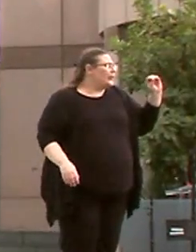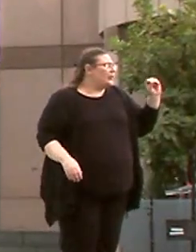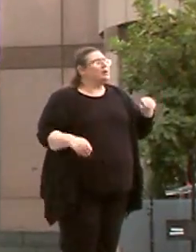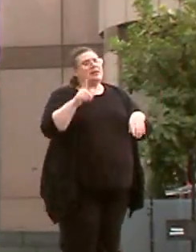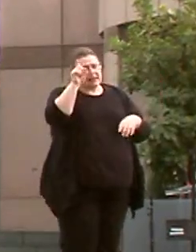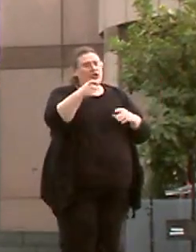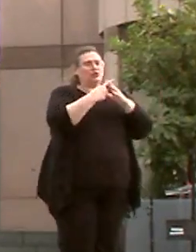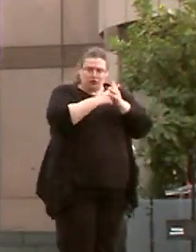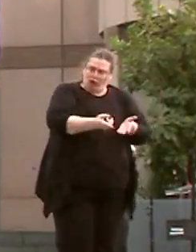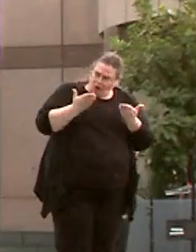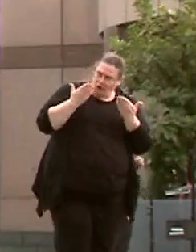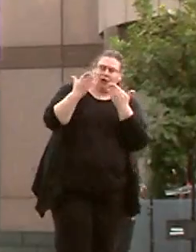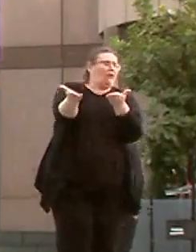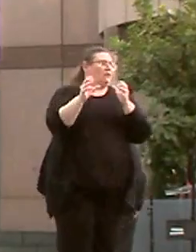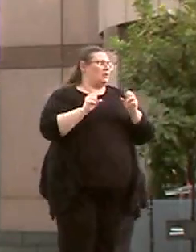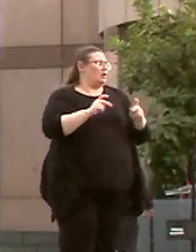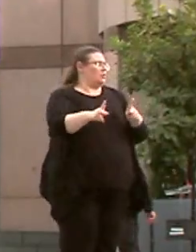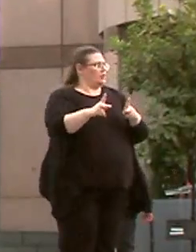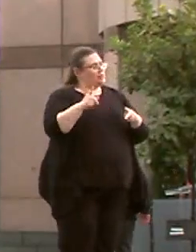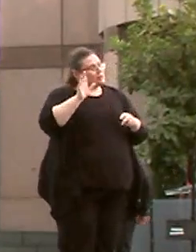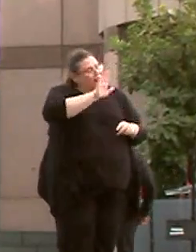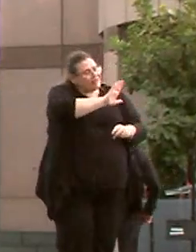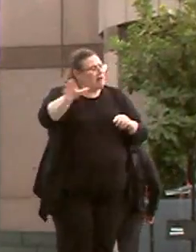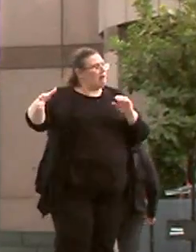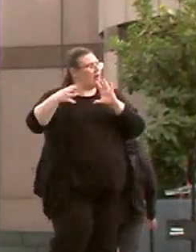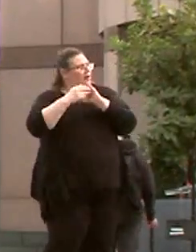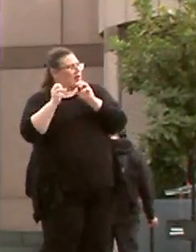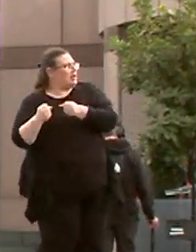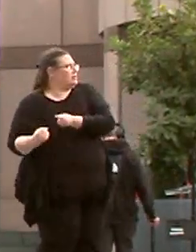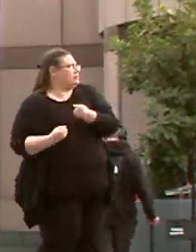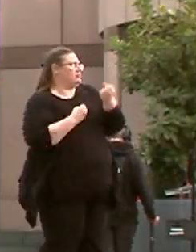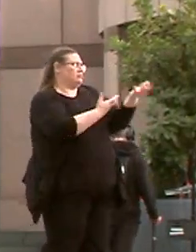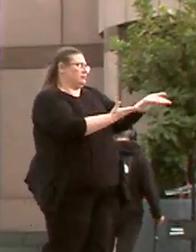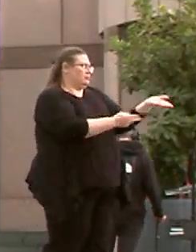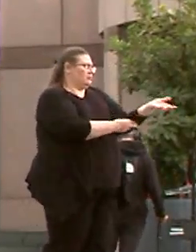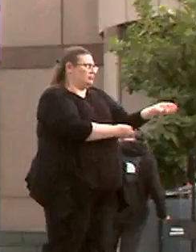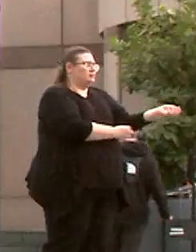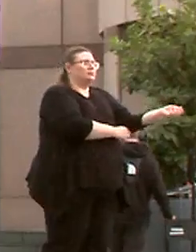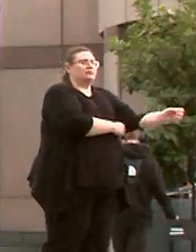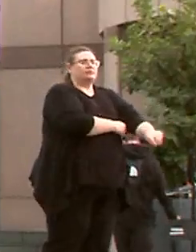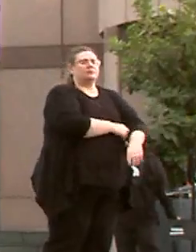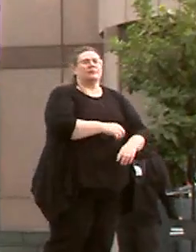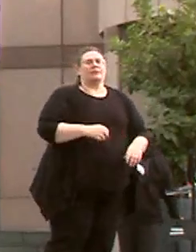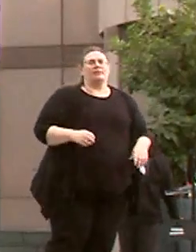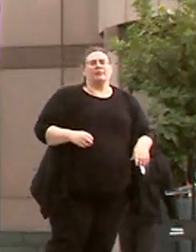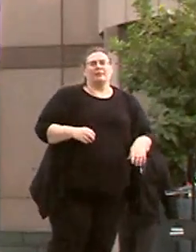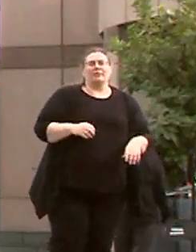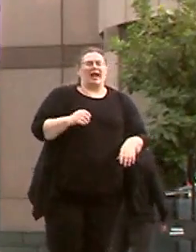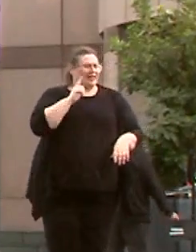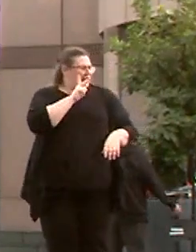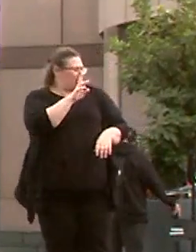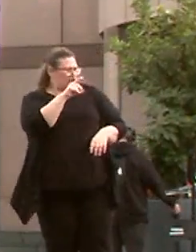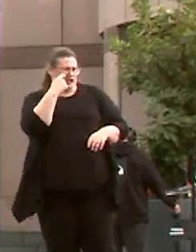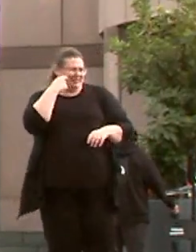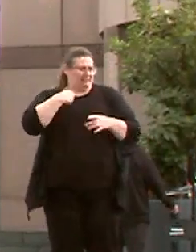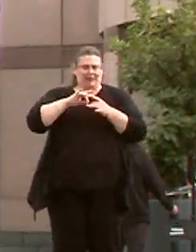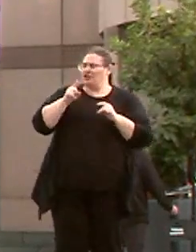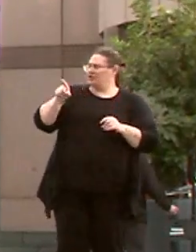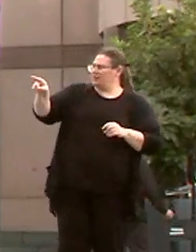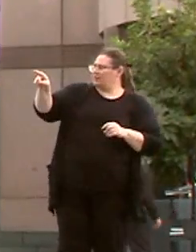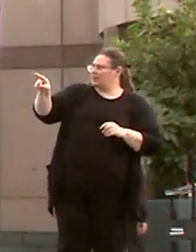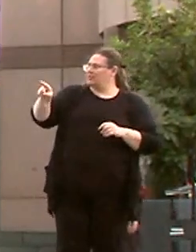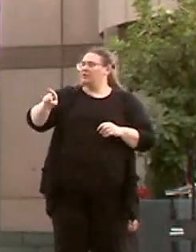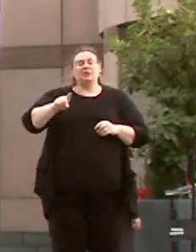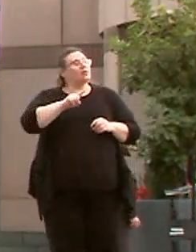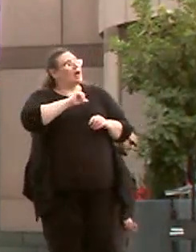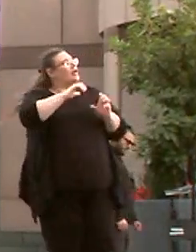being given those opportunities, having their voices be heard. And I think Kurt, you said this, of like, other